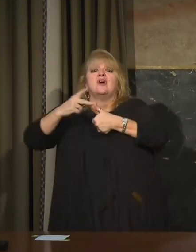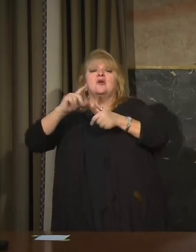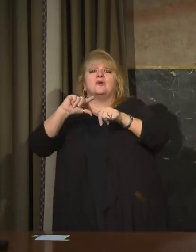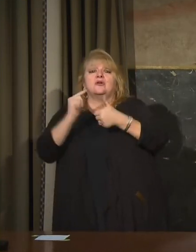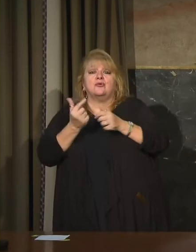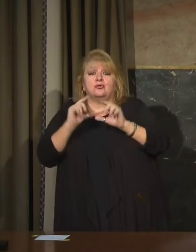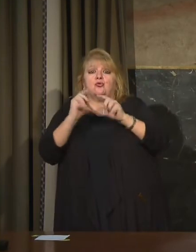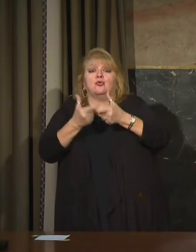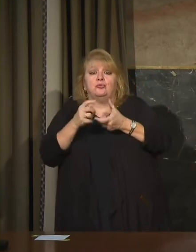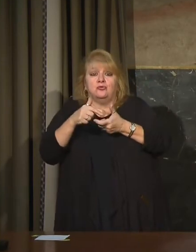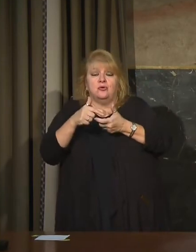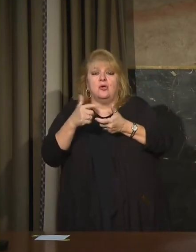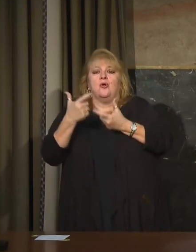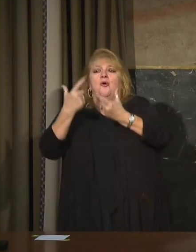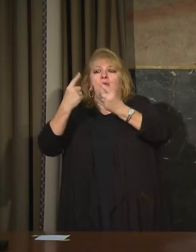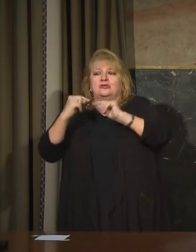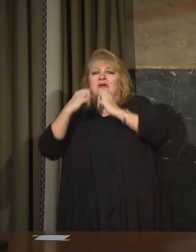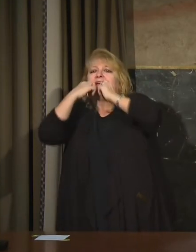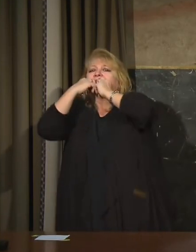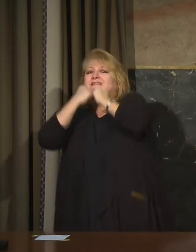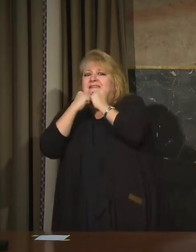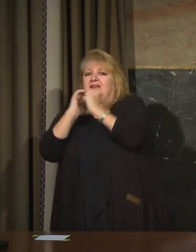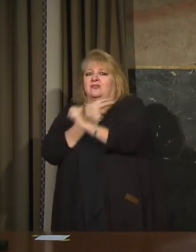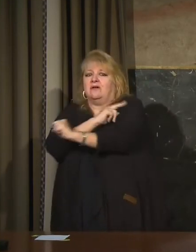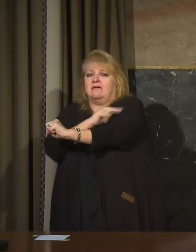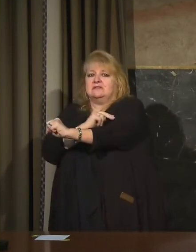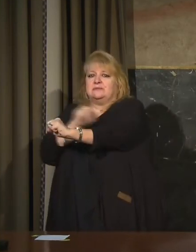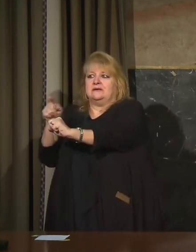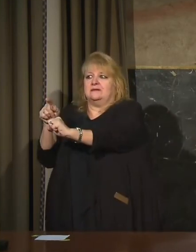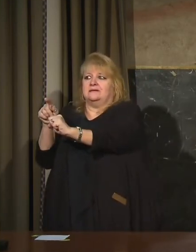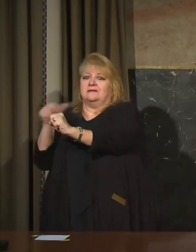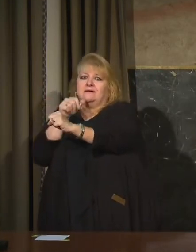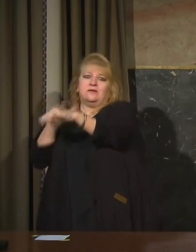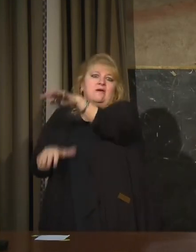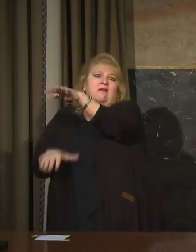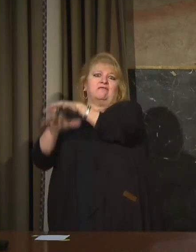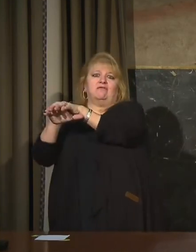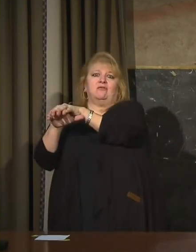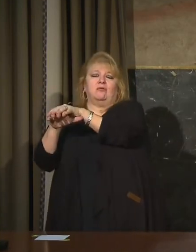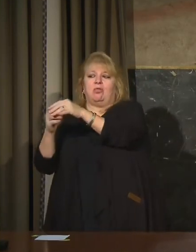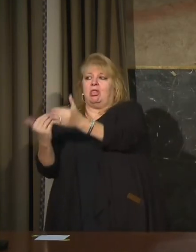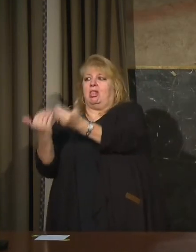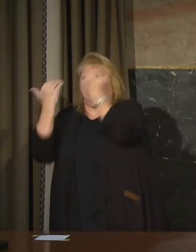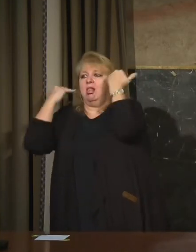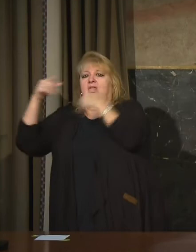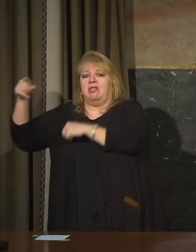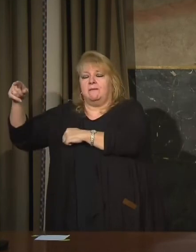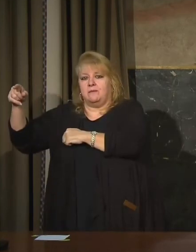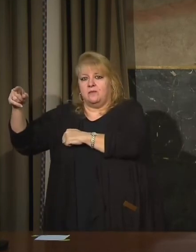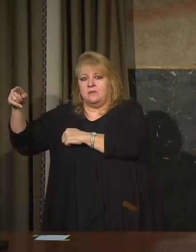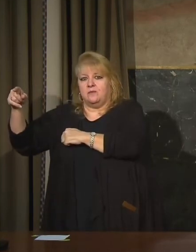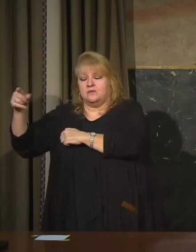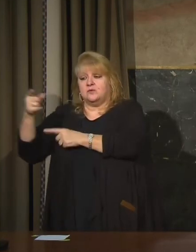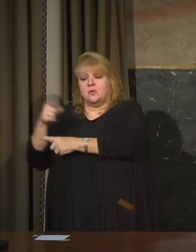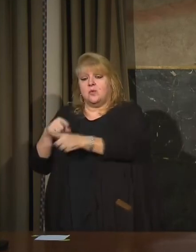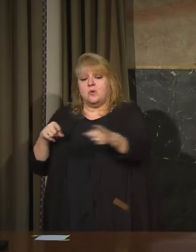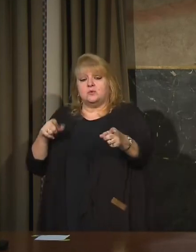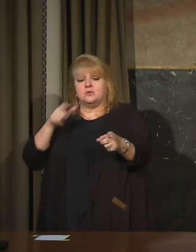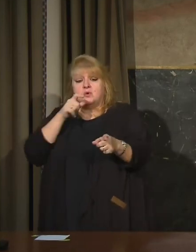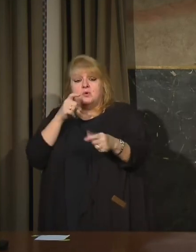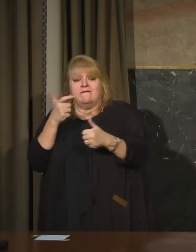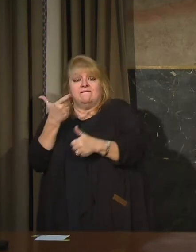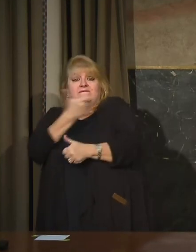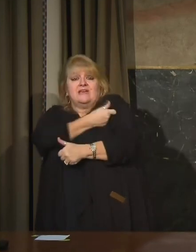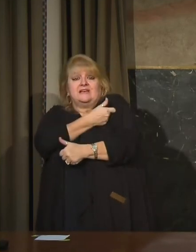lives. So it's important that the people receiving the vaccine the earliest in the